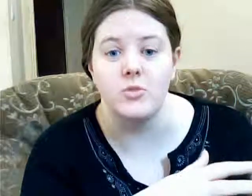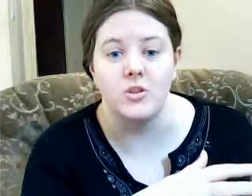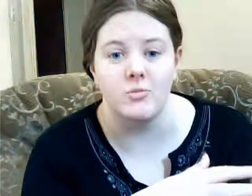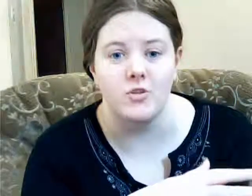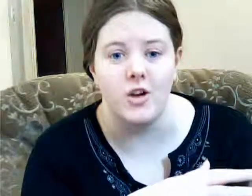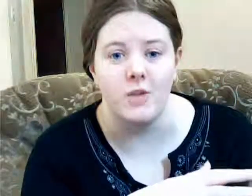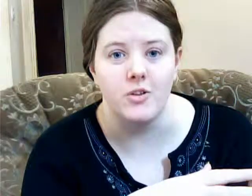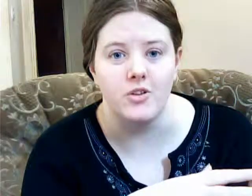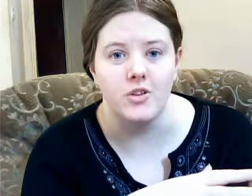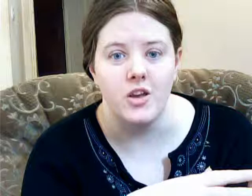subscribers